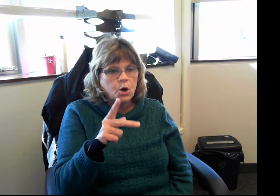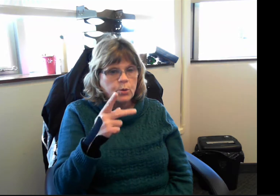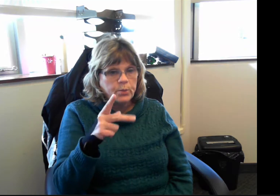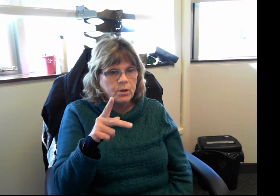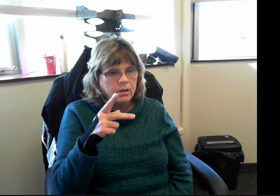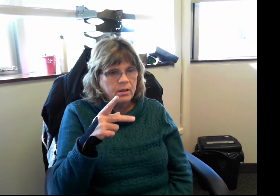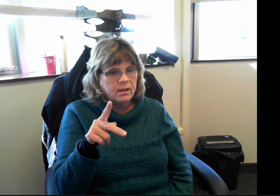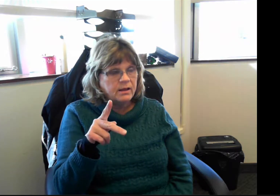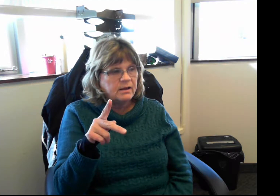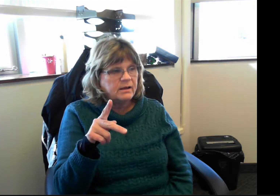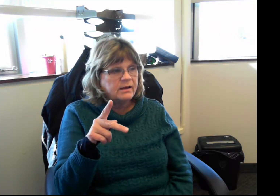purple,